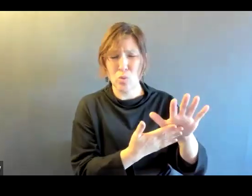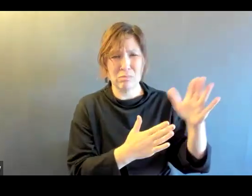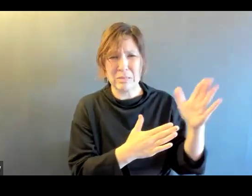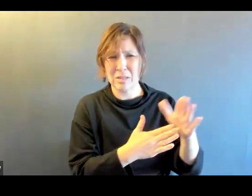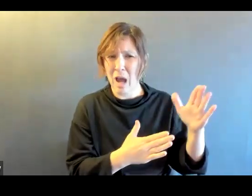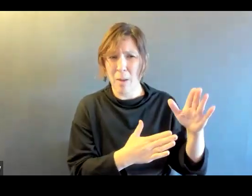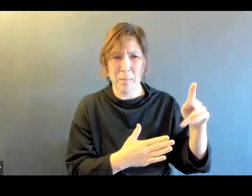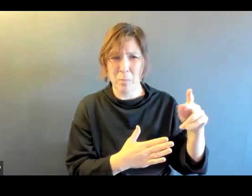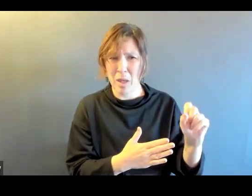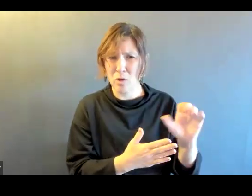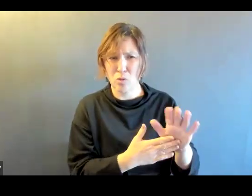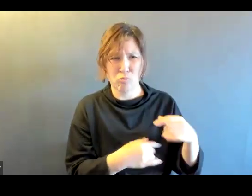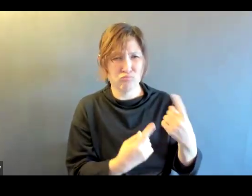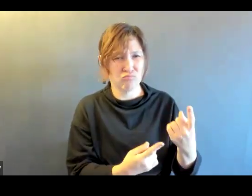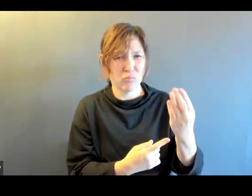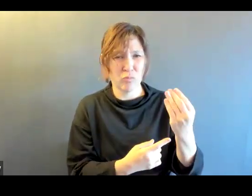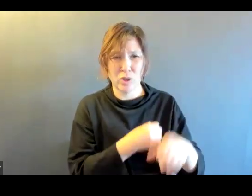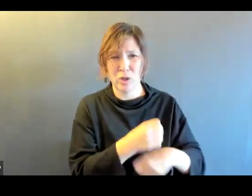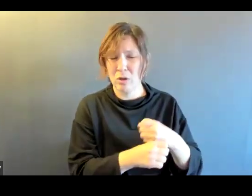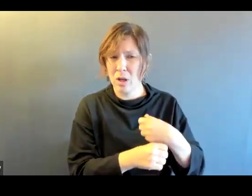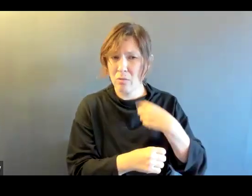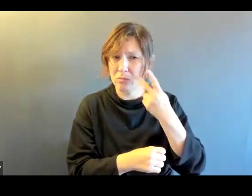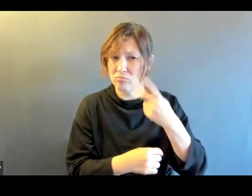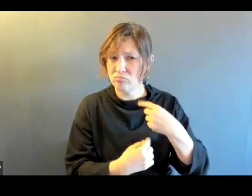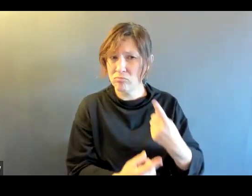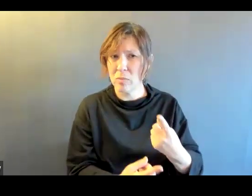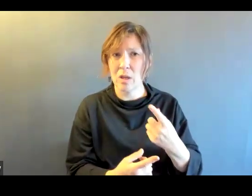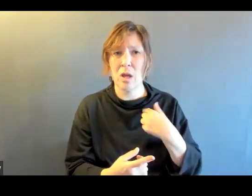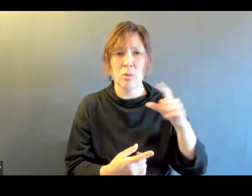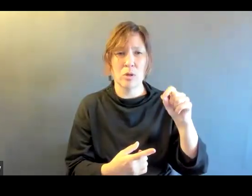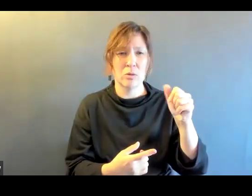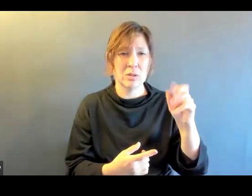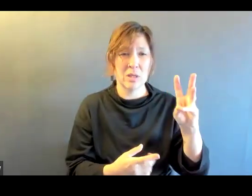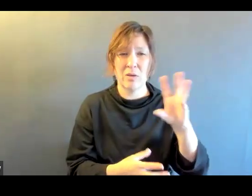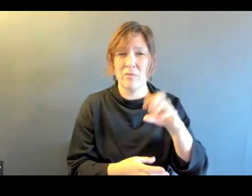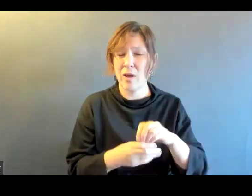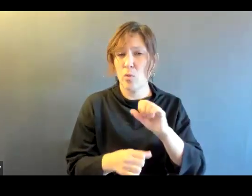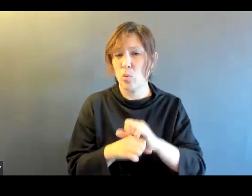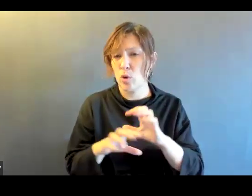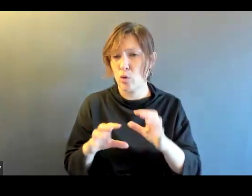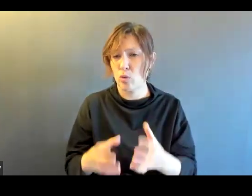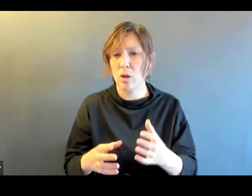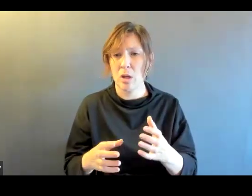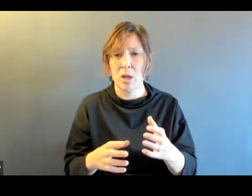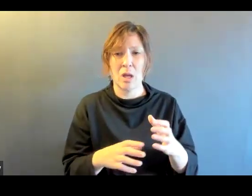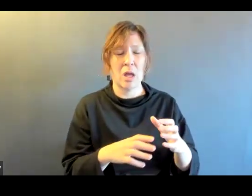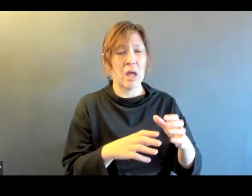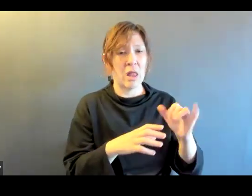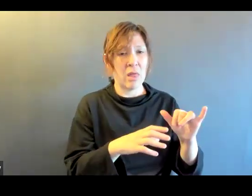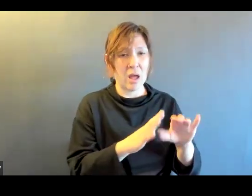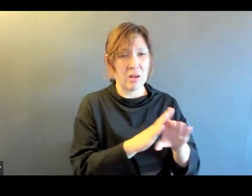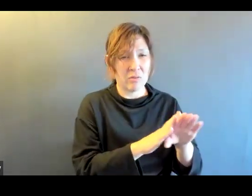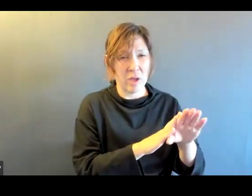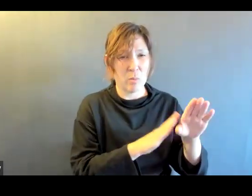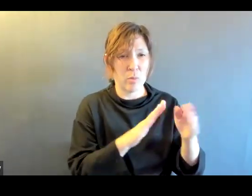years. I had the honor since 2016 of serving as a member of the working group that helped shape the Community Hub School strategy and make